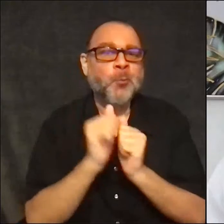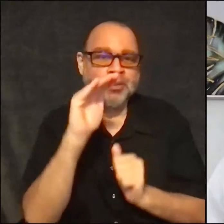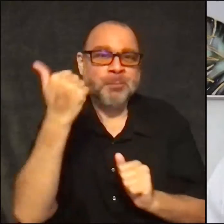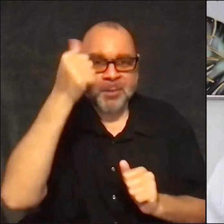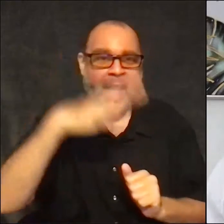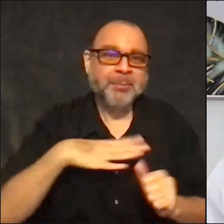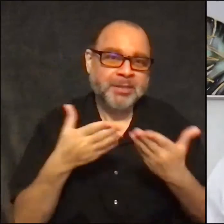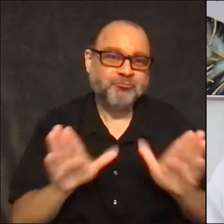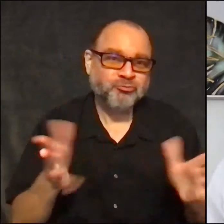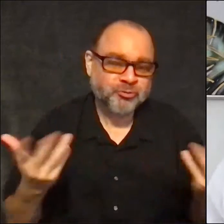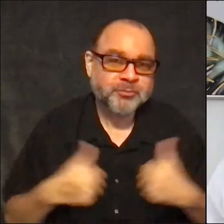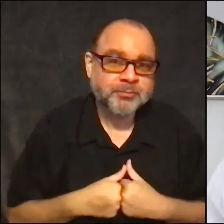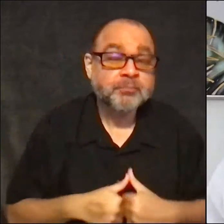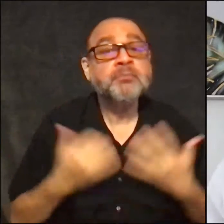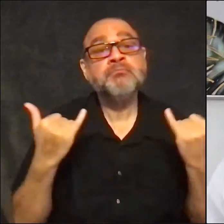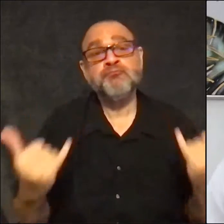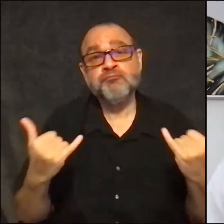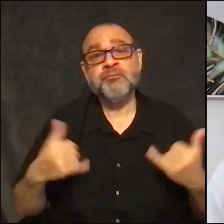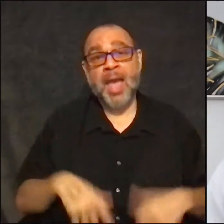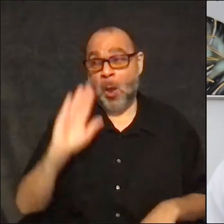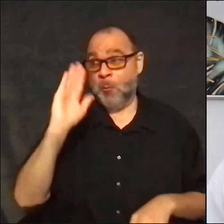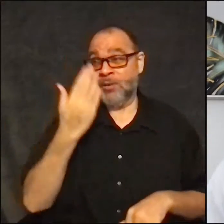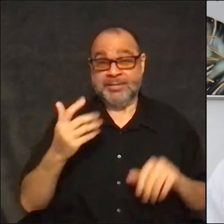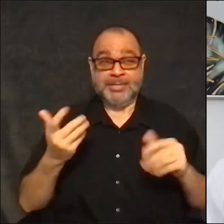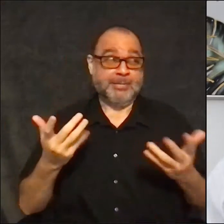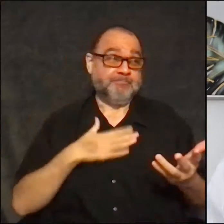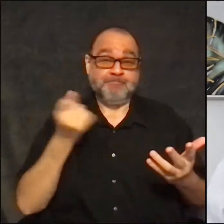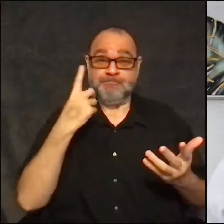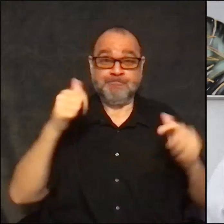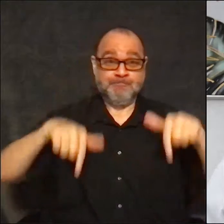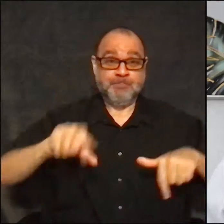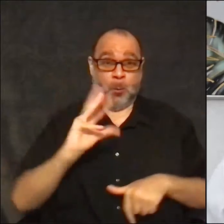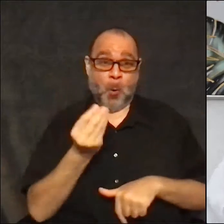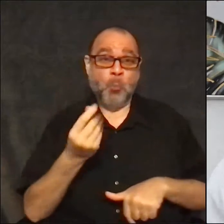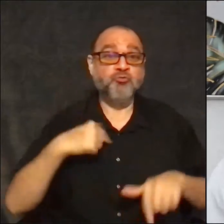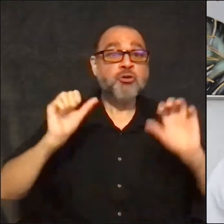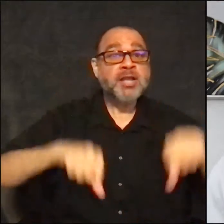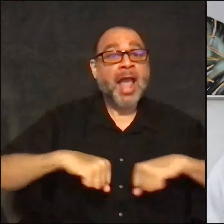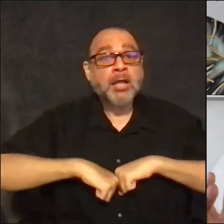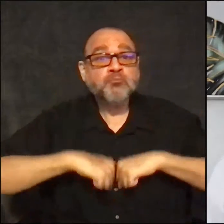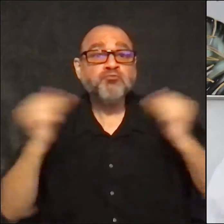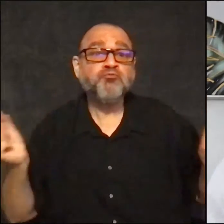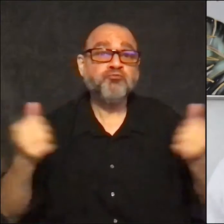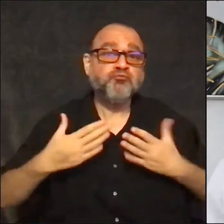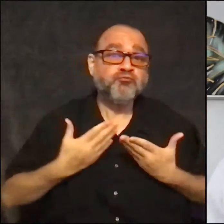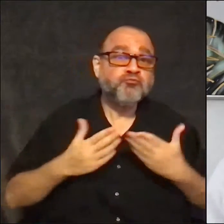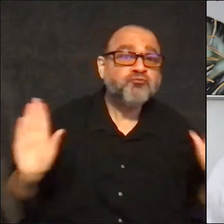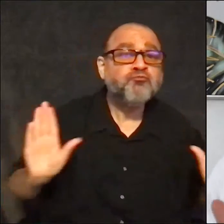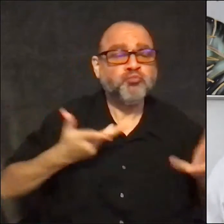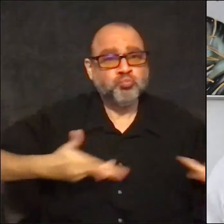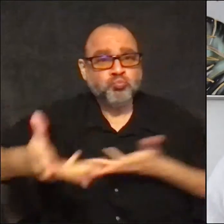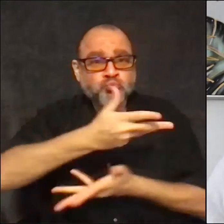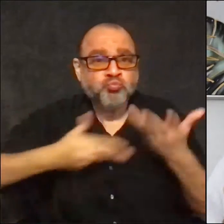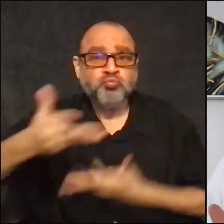we can have a pretty open and transparent dialogue here today. So no matter what your background is, if you're open to sharing that you've